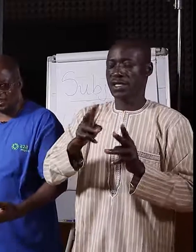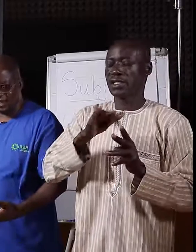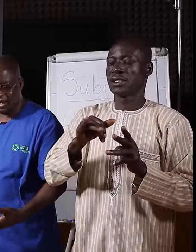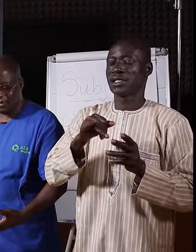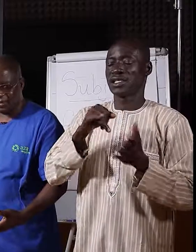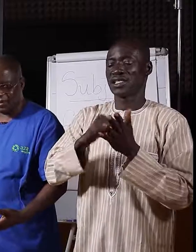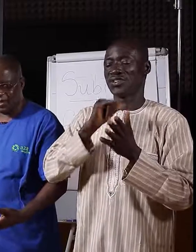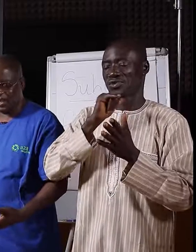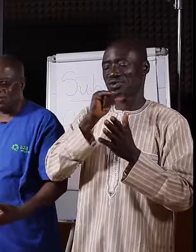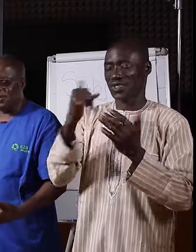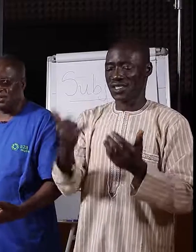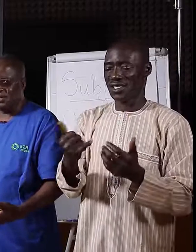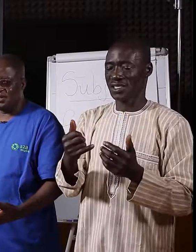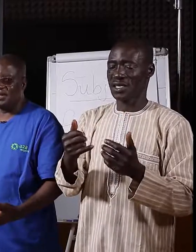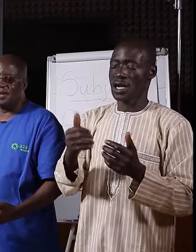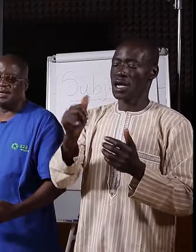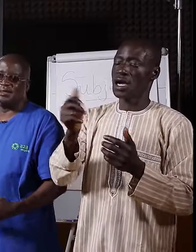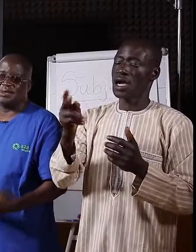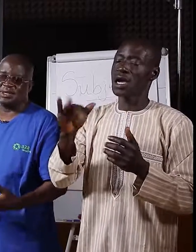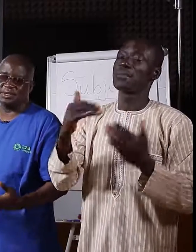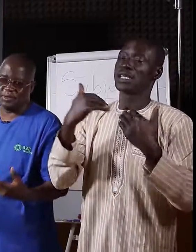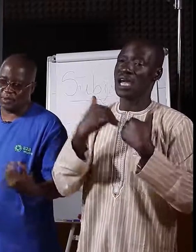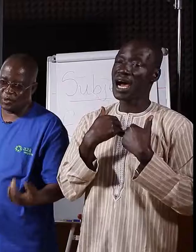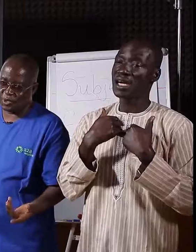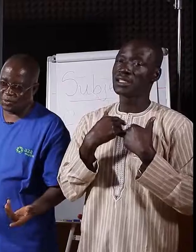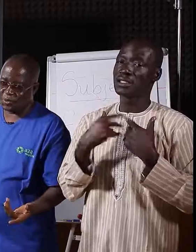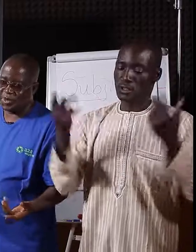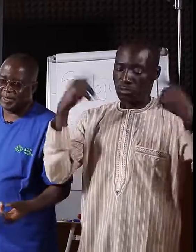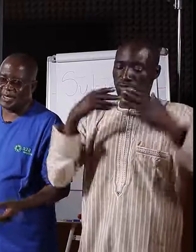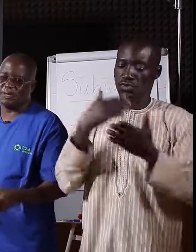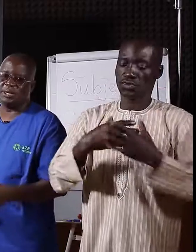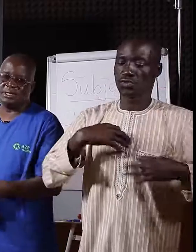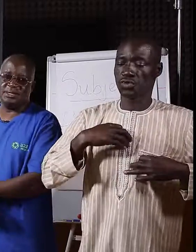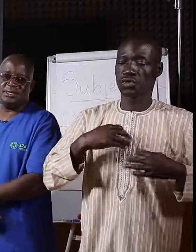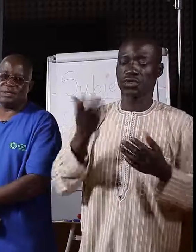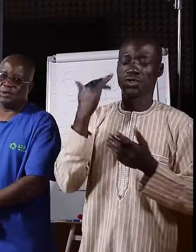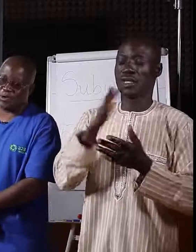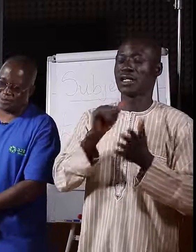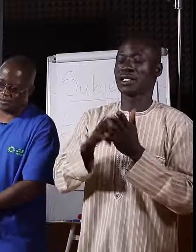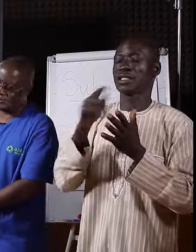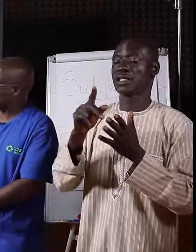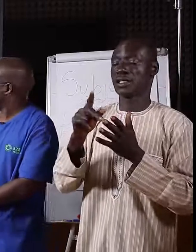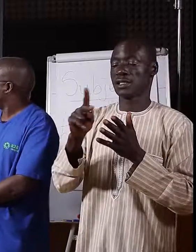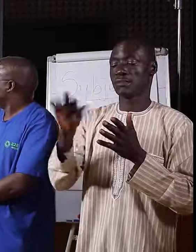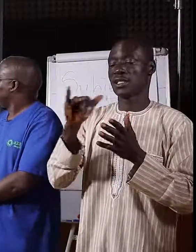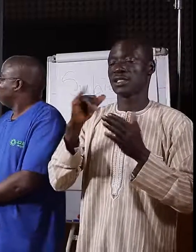not just dressing now. Ahmed has dressed long ago and the party is long gone.